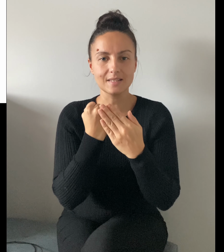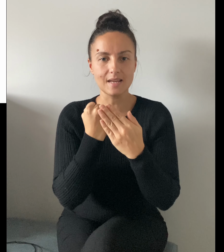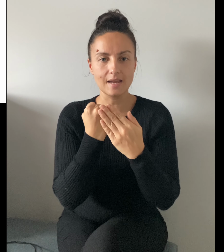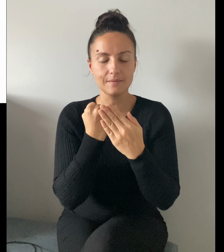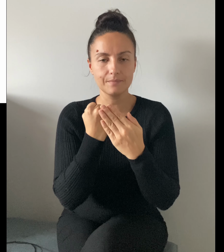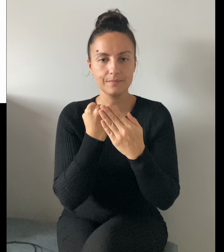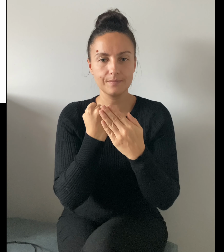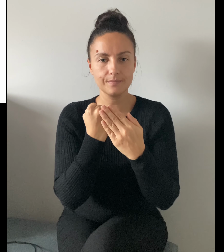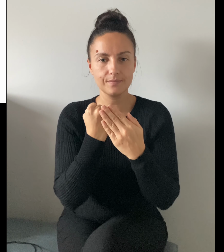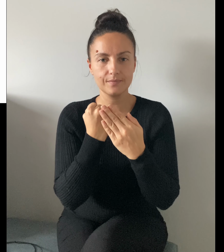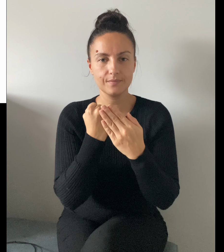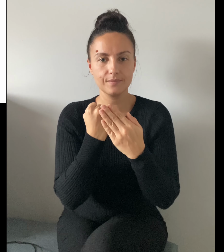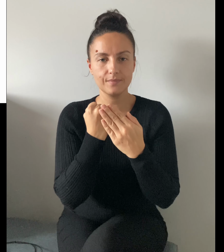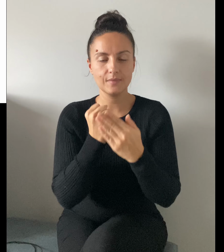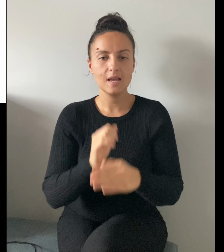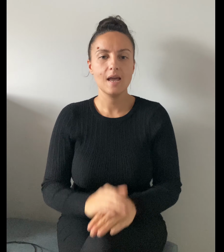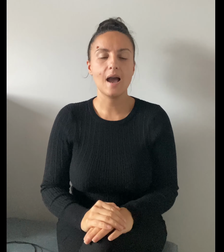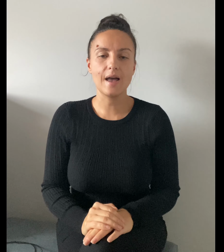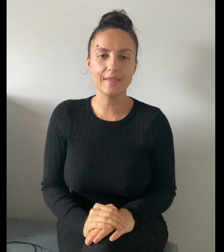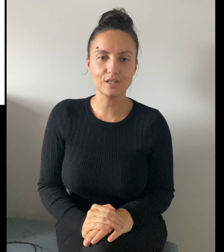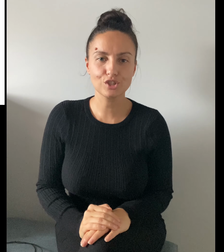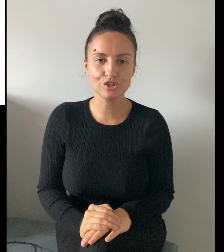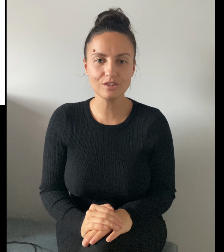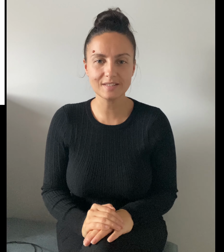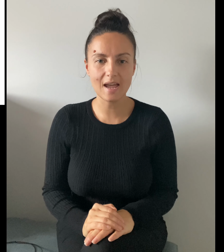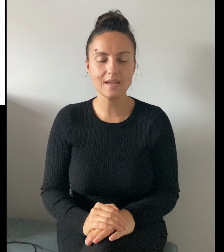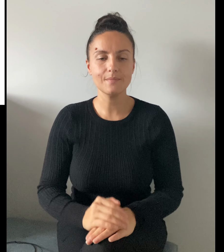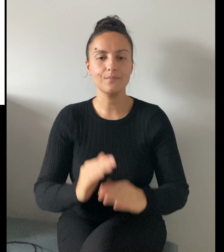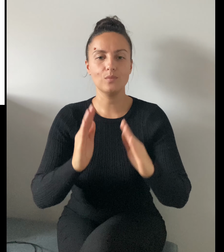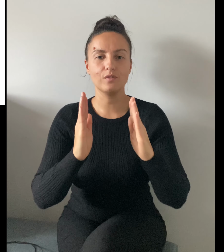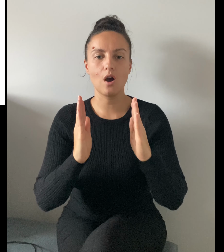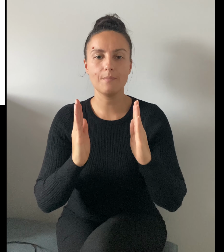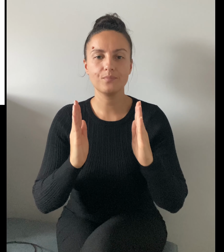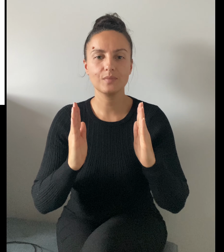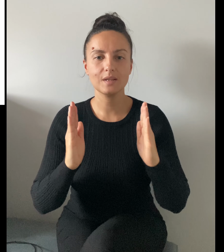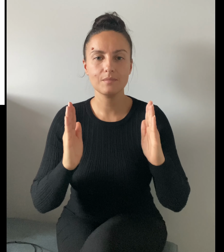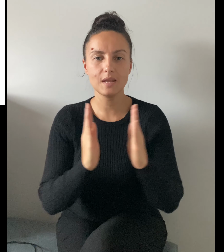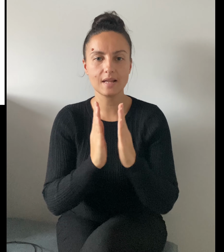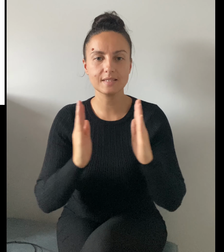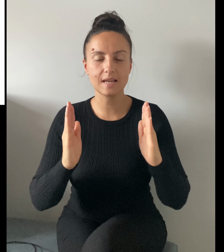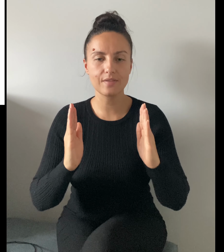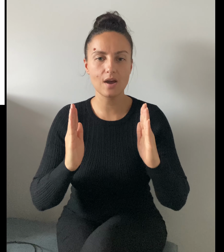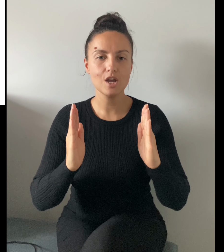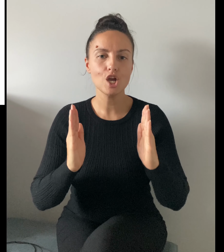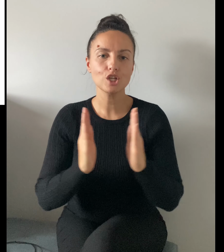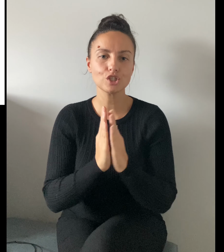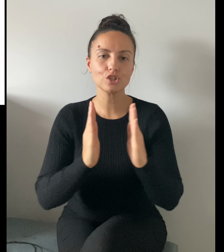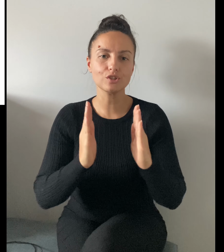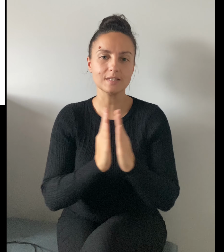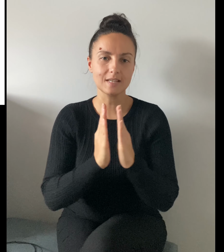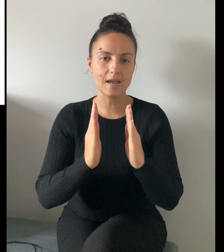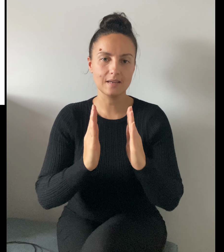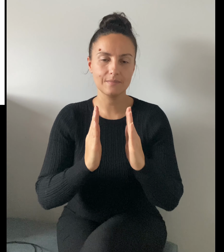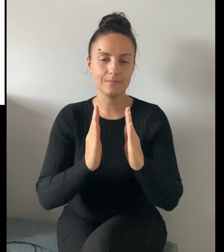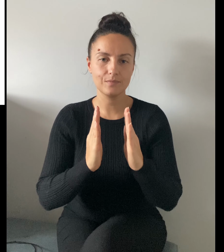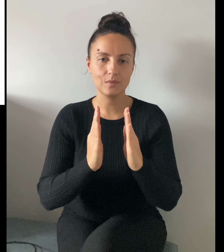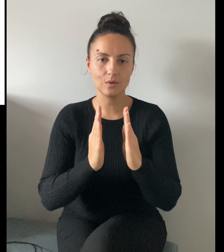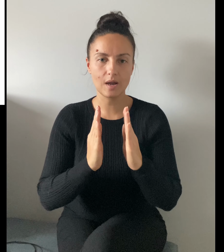Saturday. And then Sunday, we've got your hands together, Sunday. Okay, so